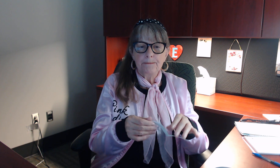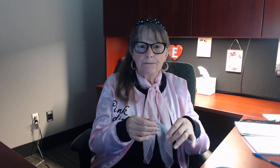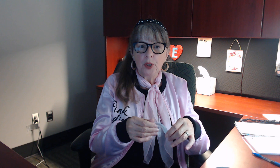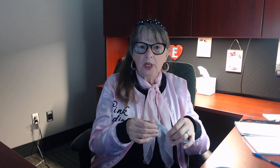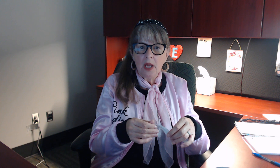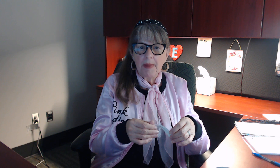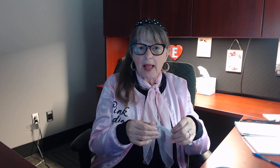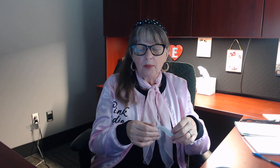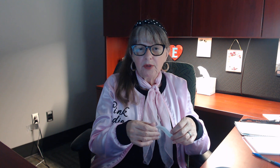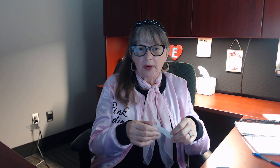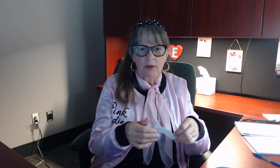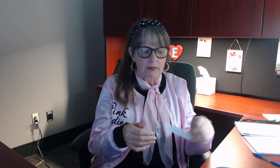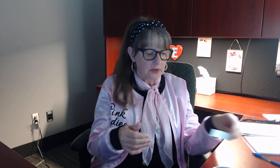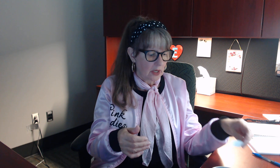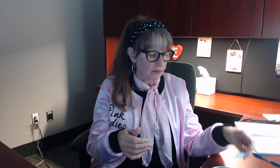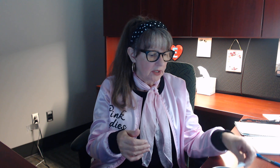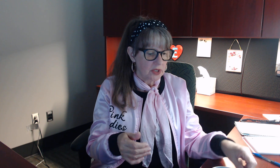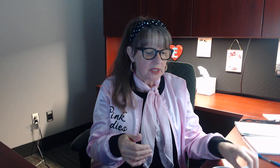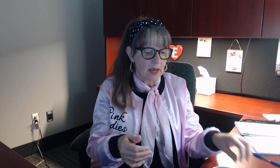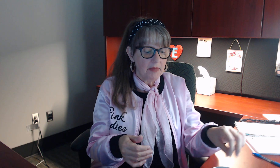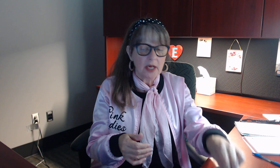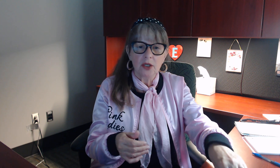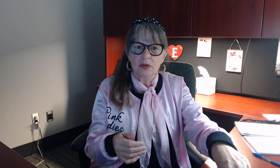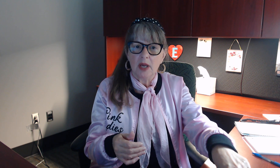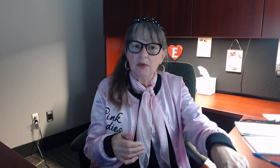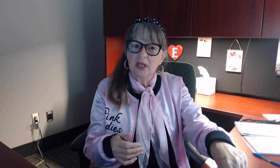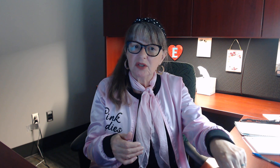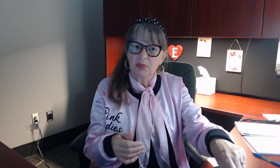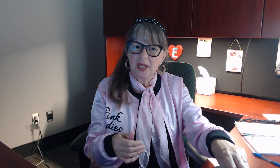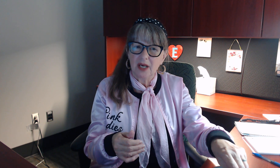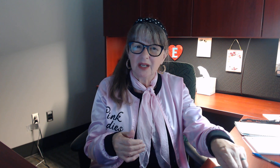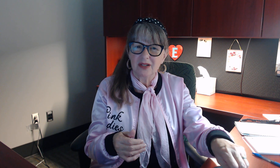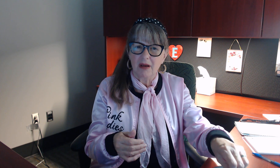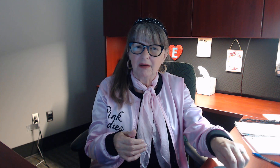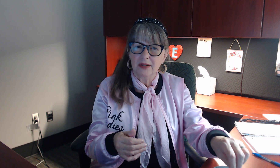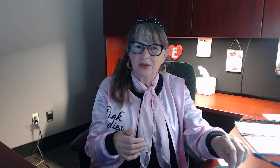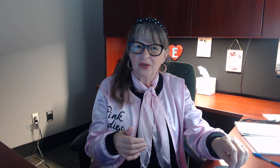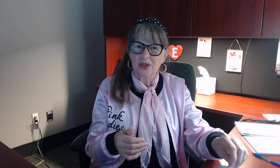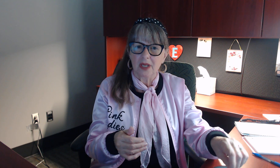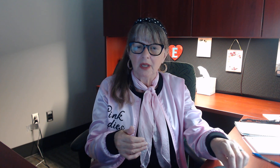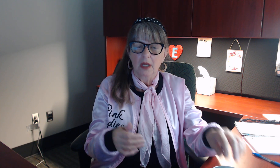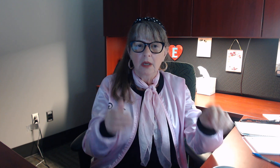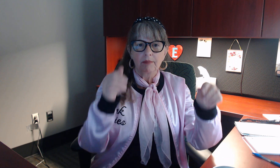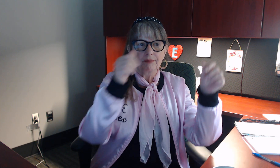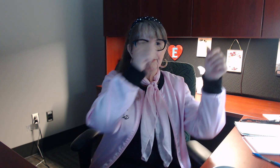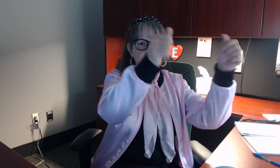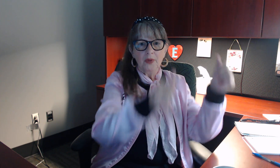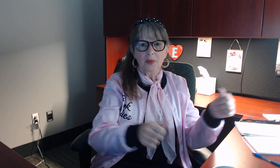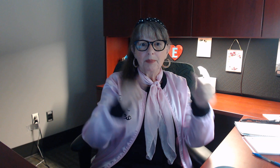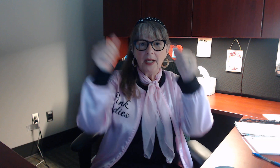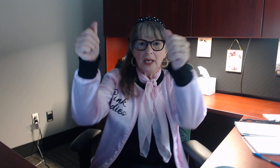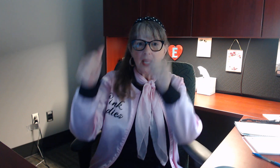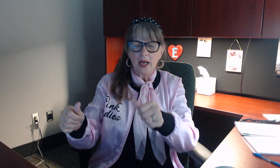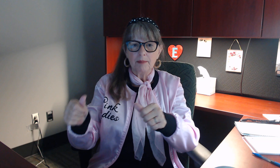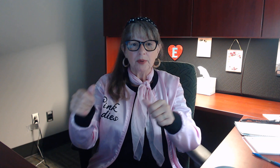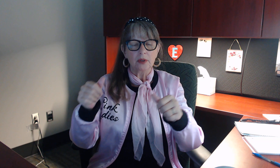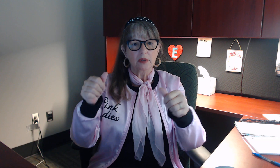Putting up Halloween decorations. I'm not going to do that one because it'd be kind of, because all it is just like you would pin it up, or